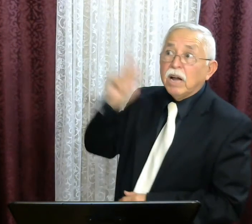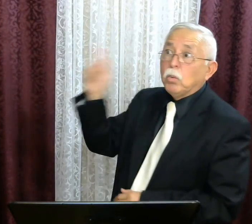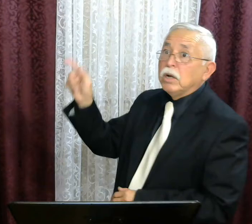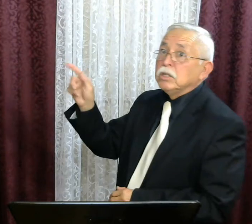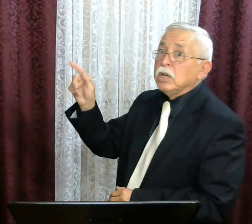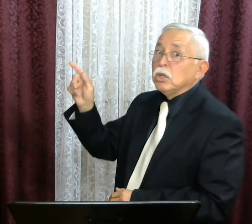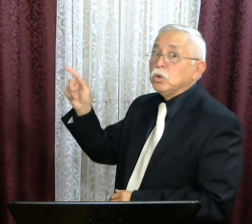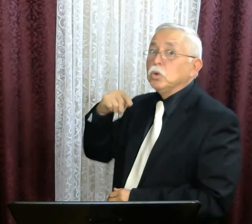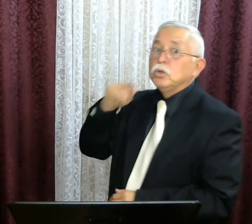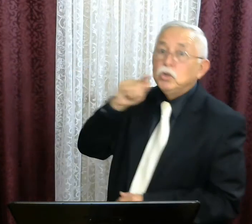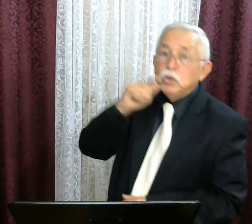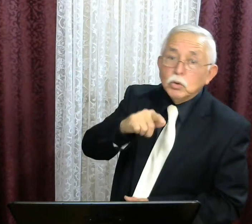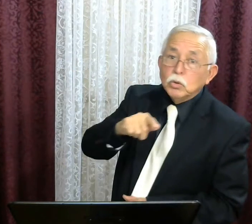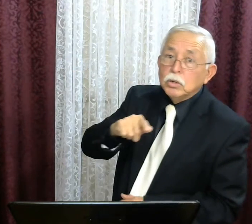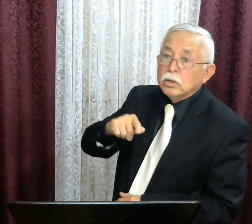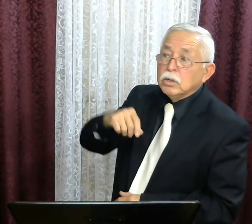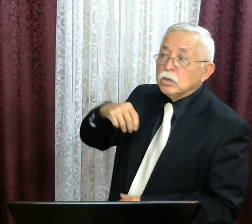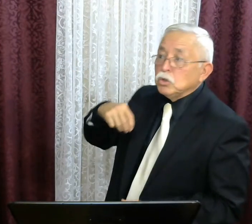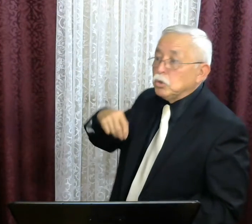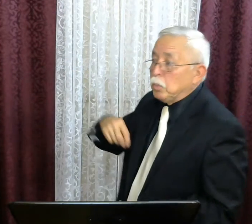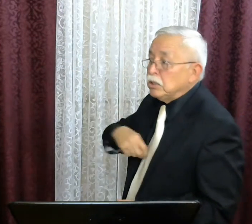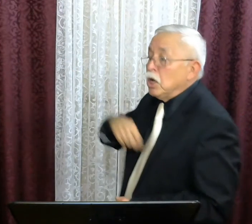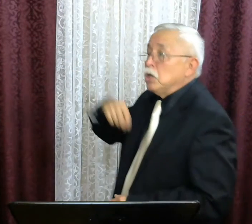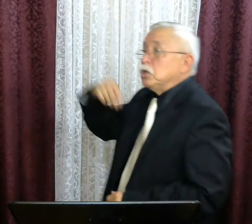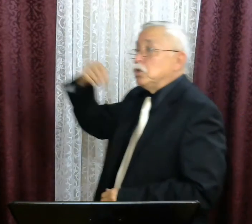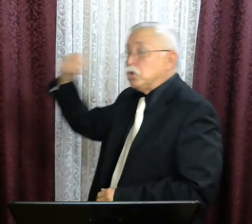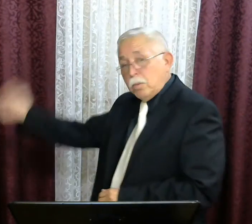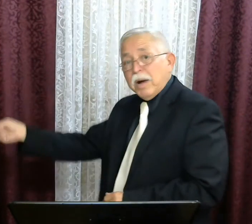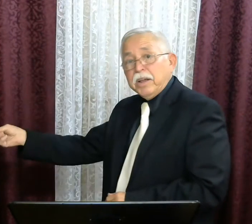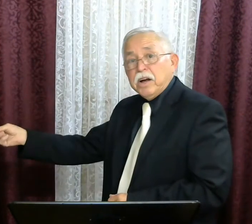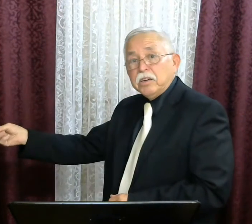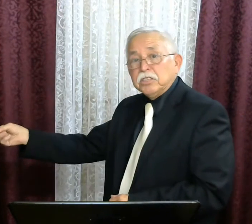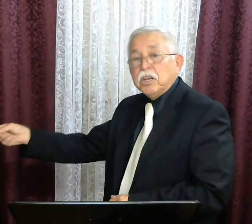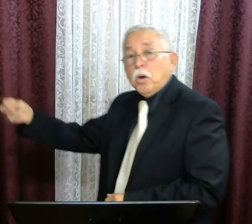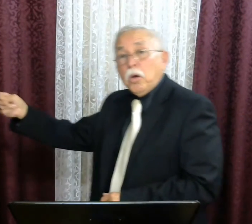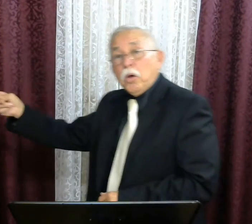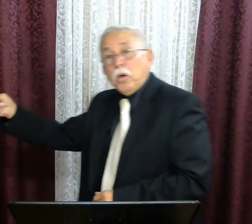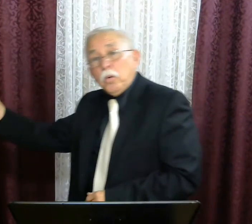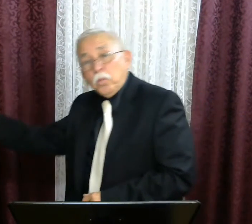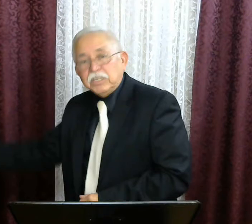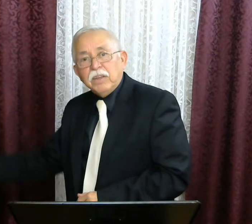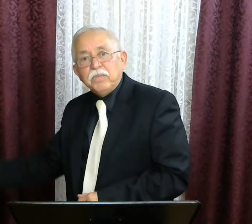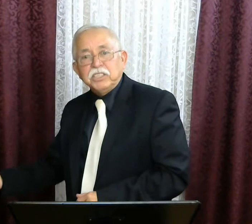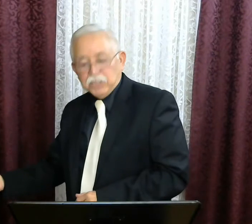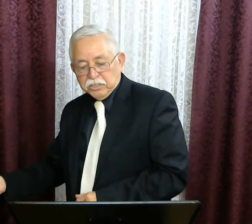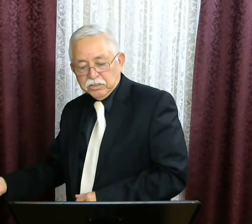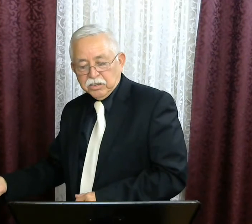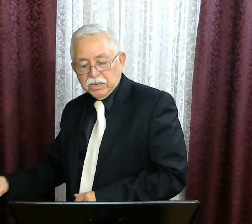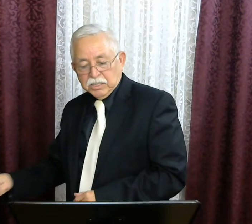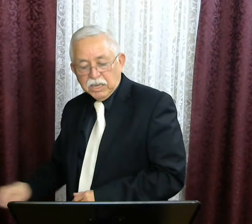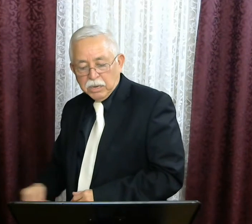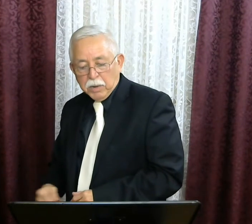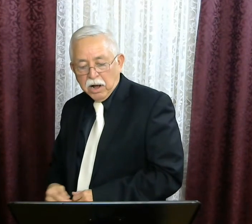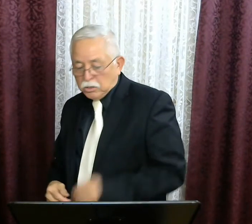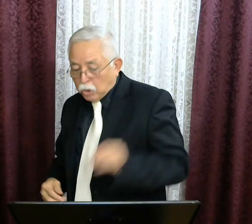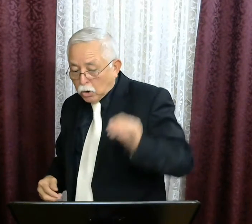wants to use you to bless somebody else with salvation. Let's think about. So